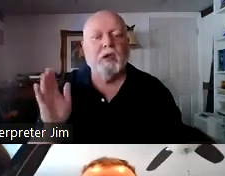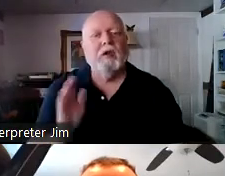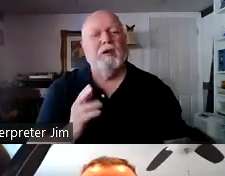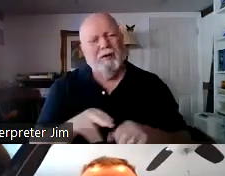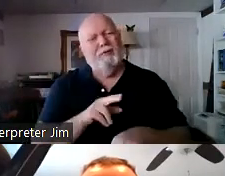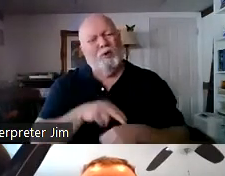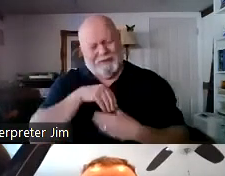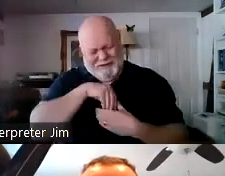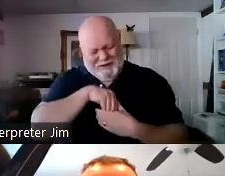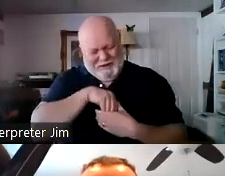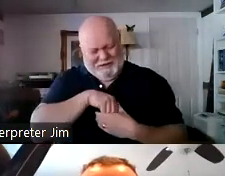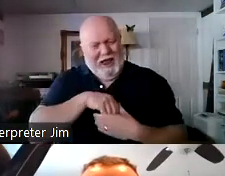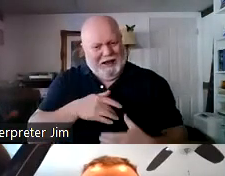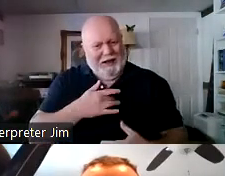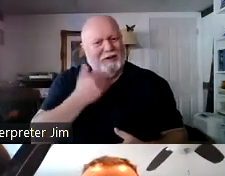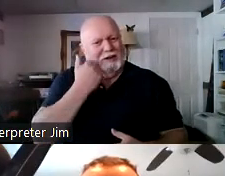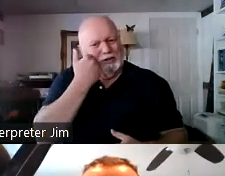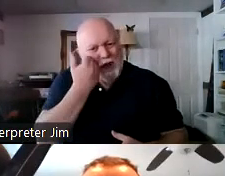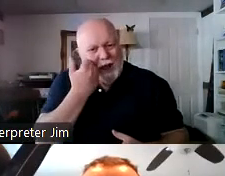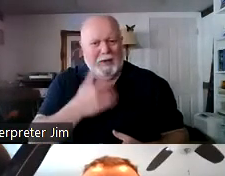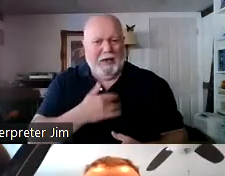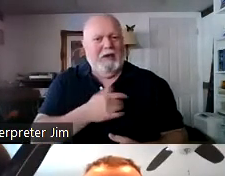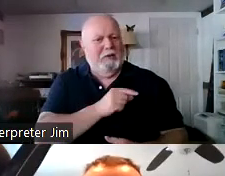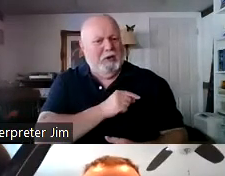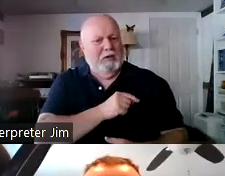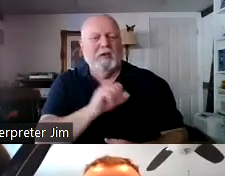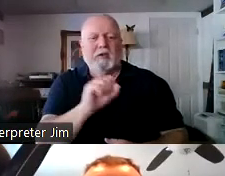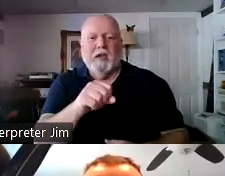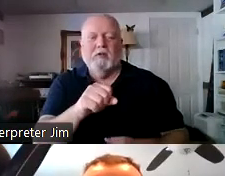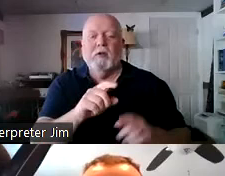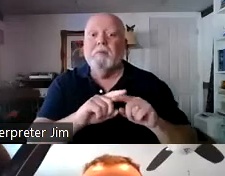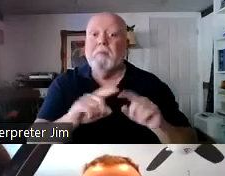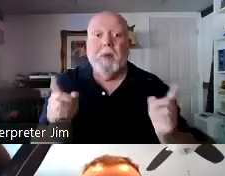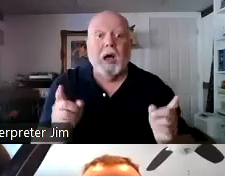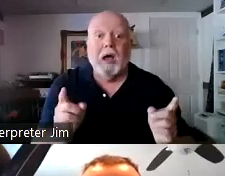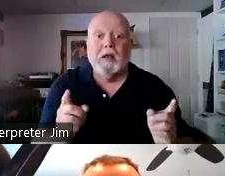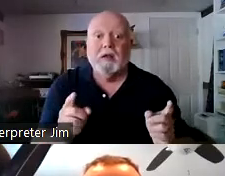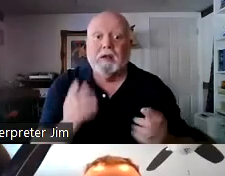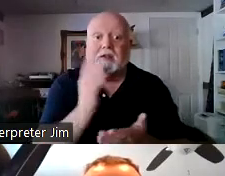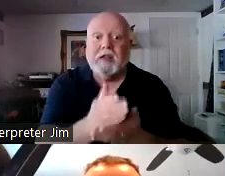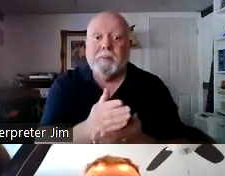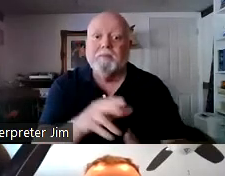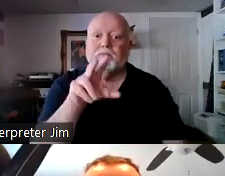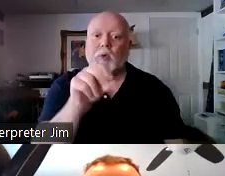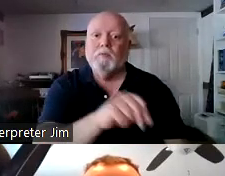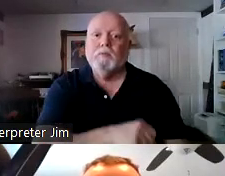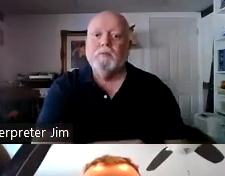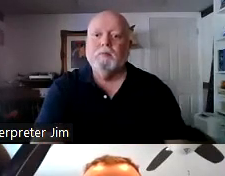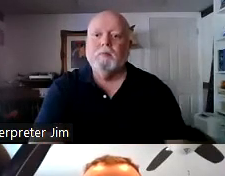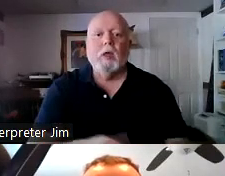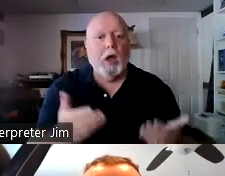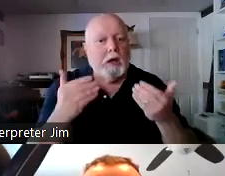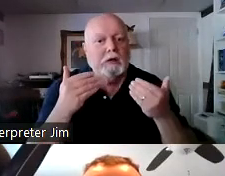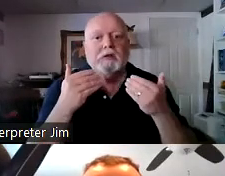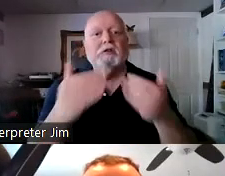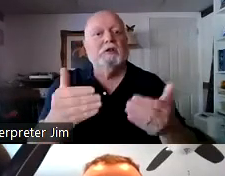did. Did I feel the shame and the guilt of what I was doing? Yes, I did. Did it matter? No, because all I wanted to do was do what I was doing. I wanted to